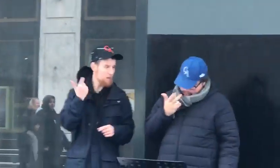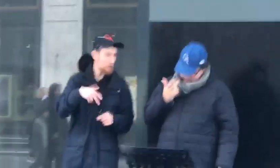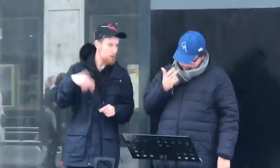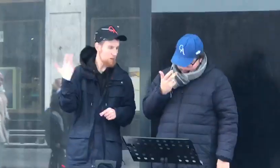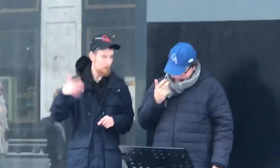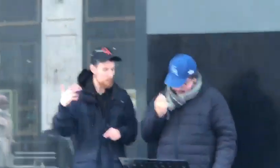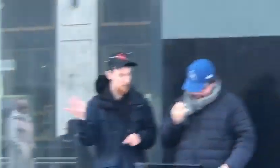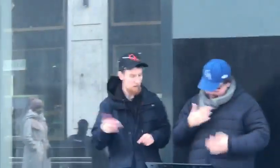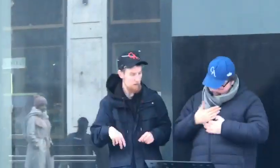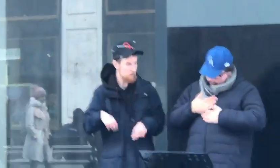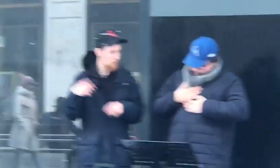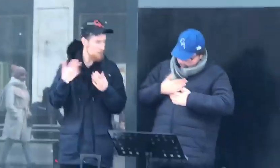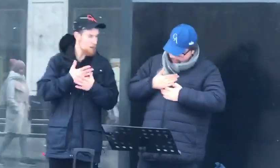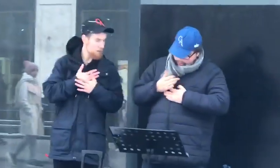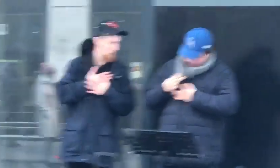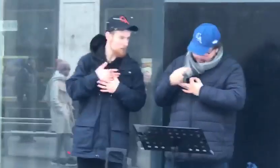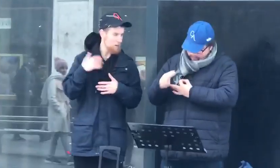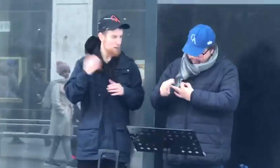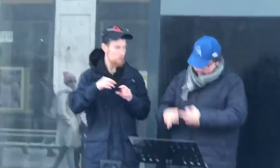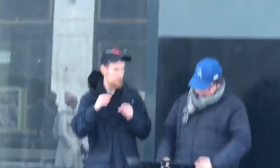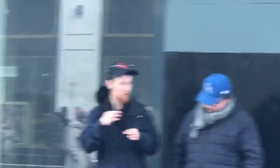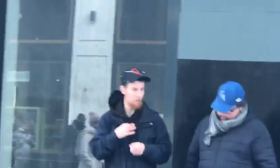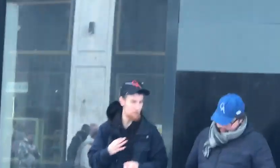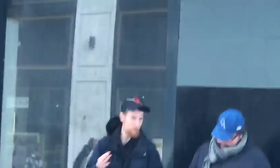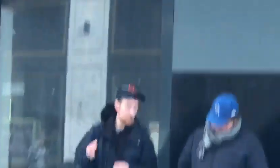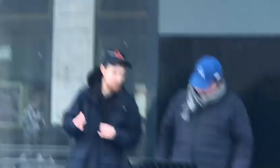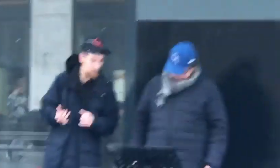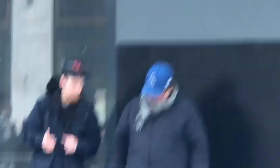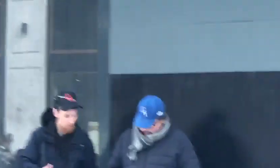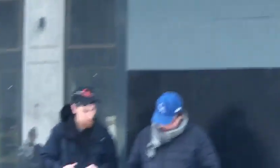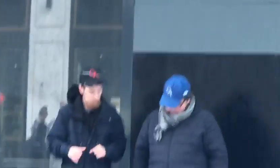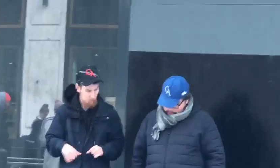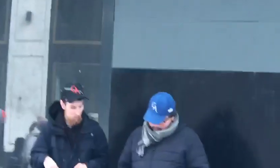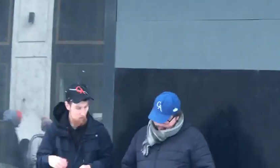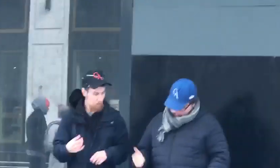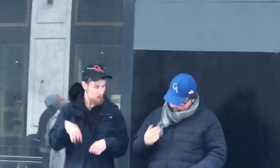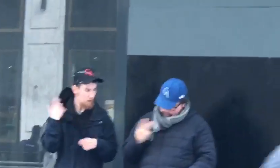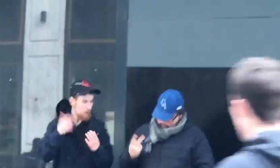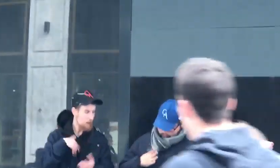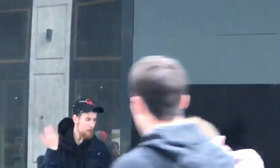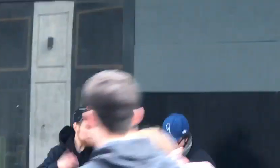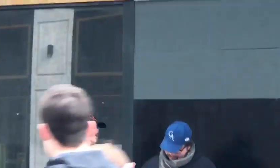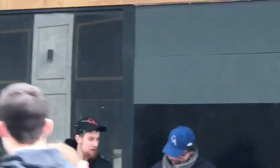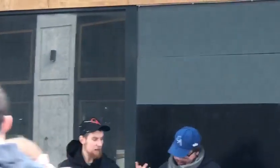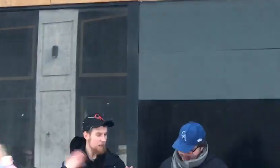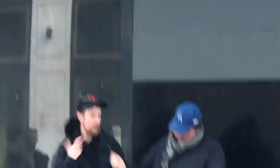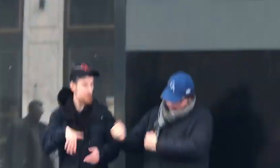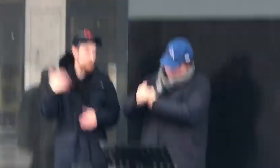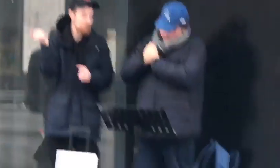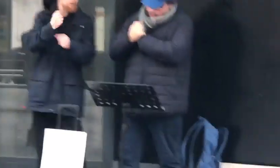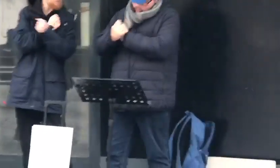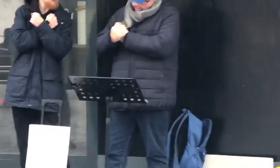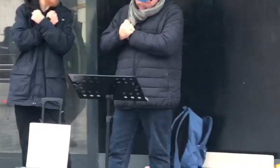to 18, we are more than lovers. Yeah, we are all we need when we're